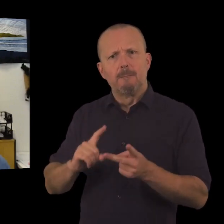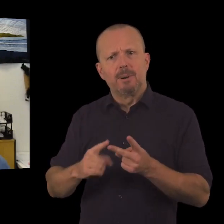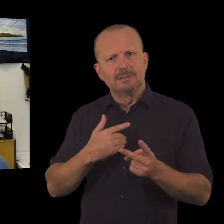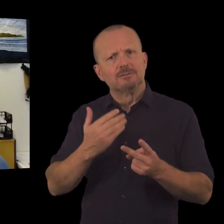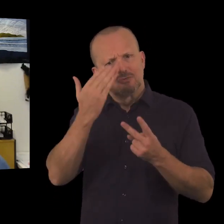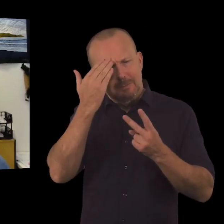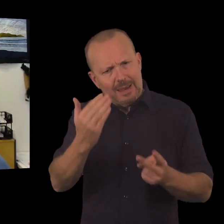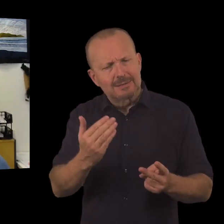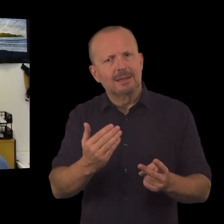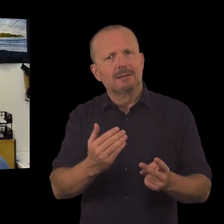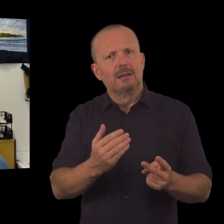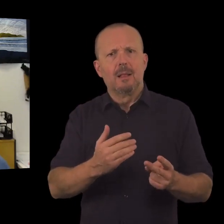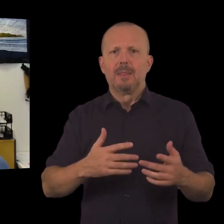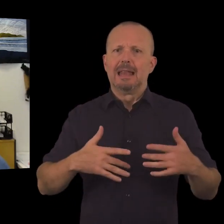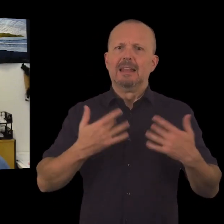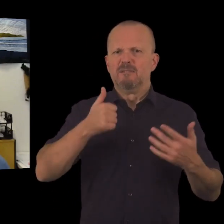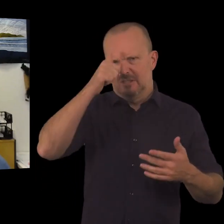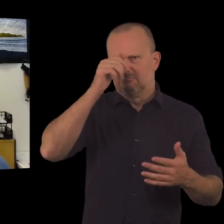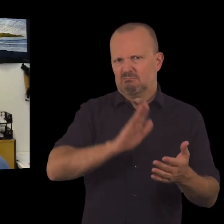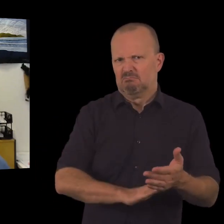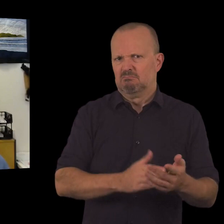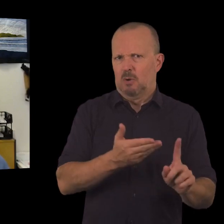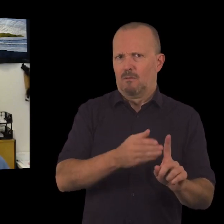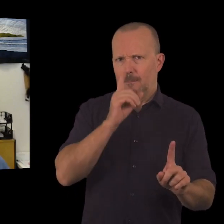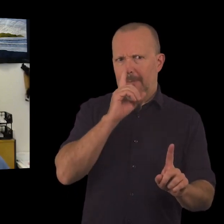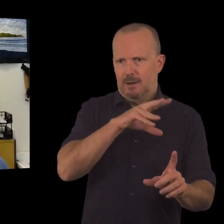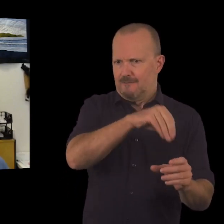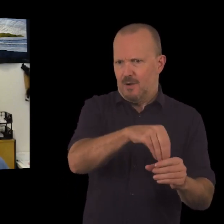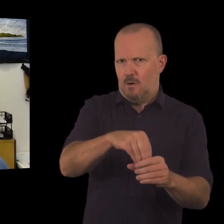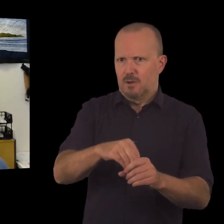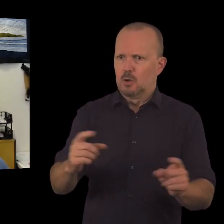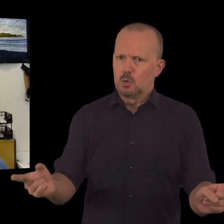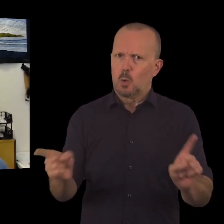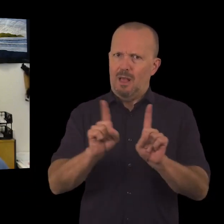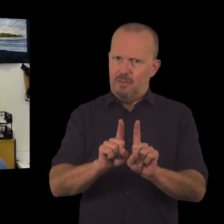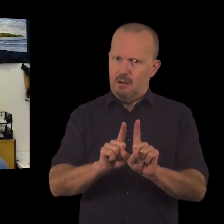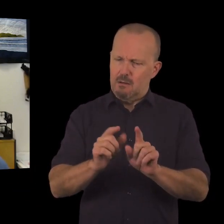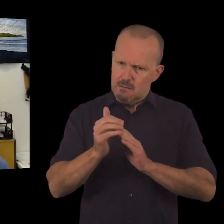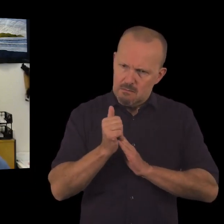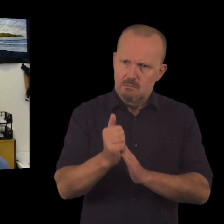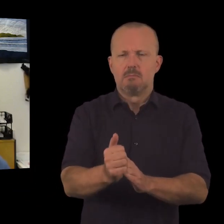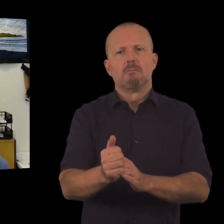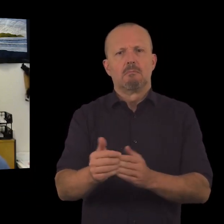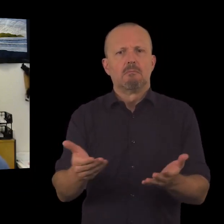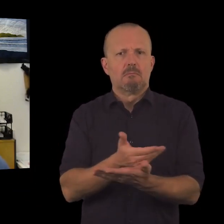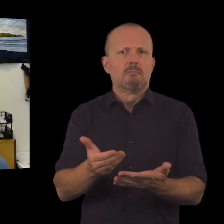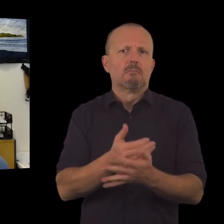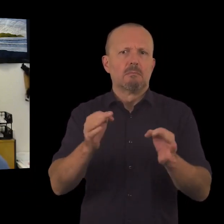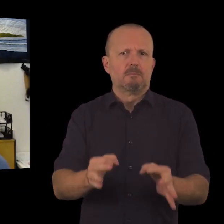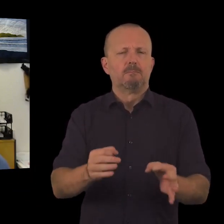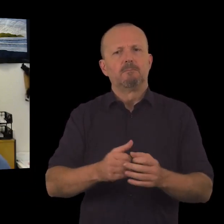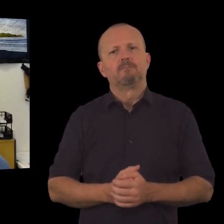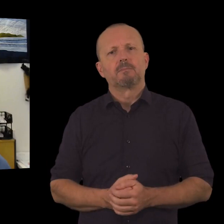the lived experience of others we serve to the forefront of decision-making. The discussion about